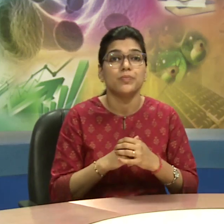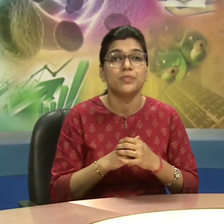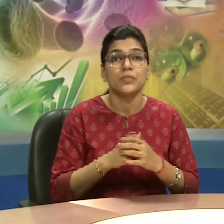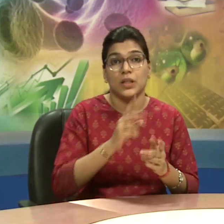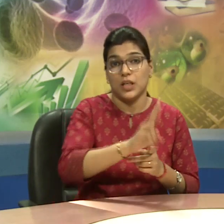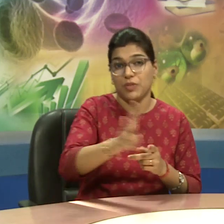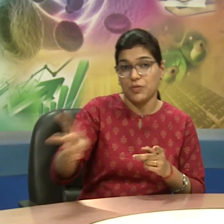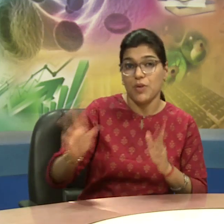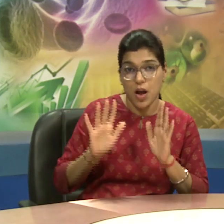1986.